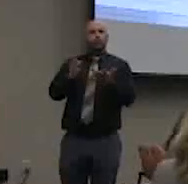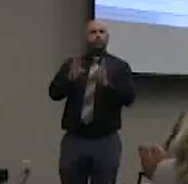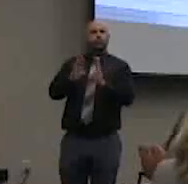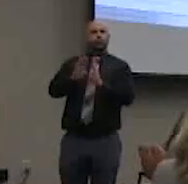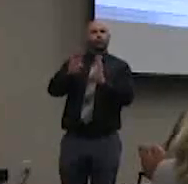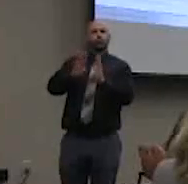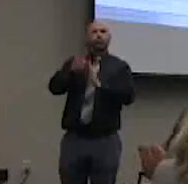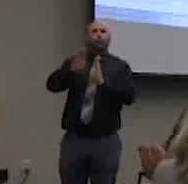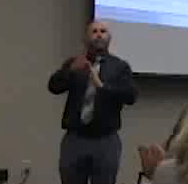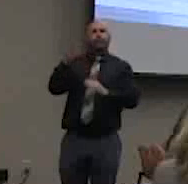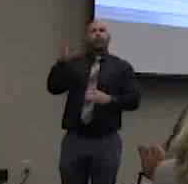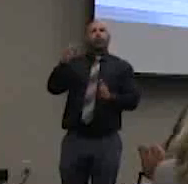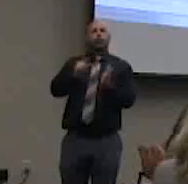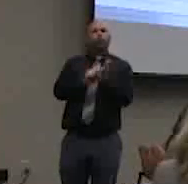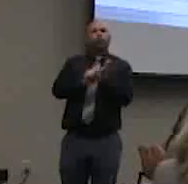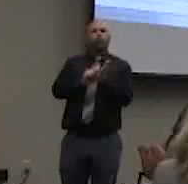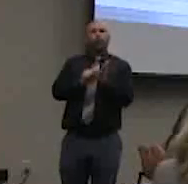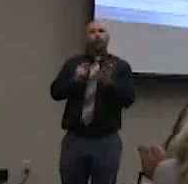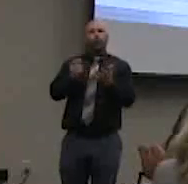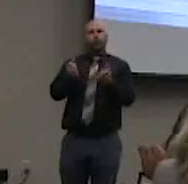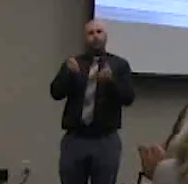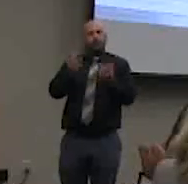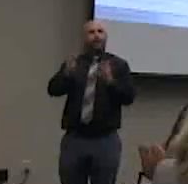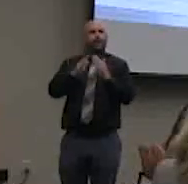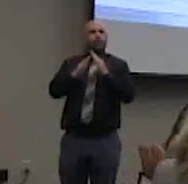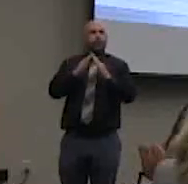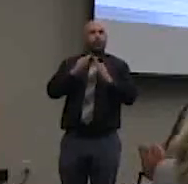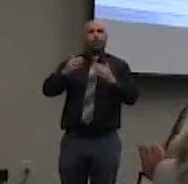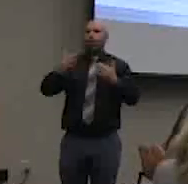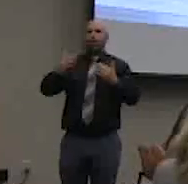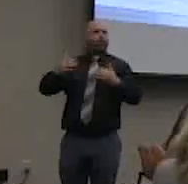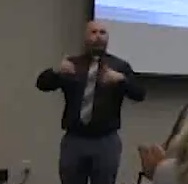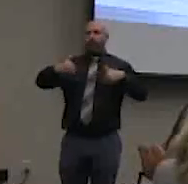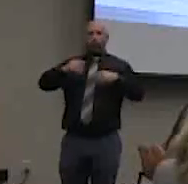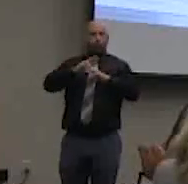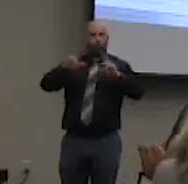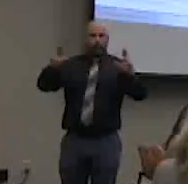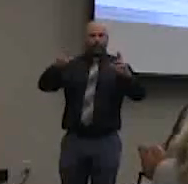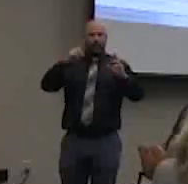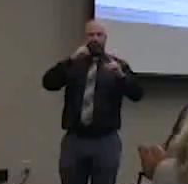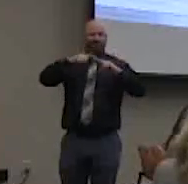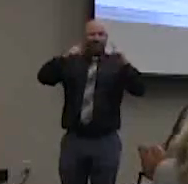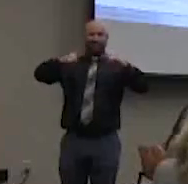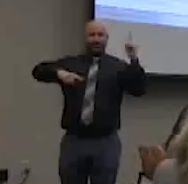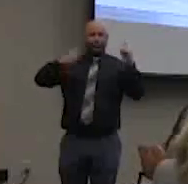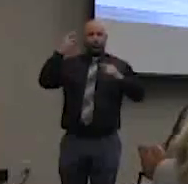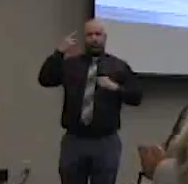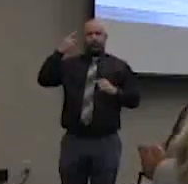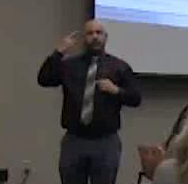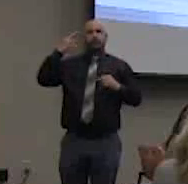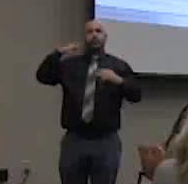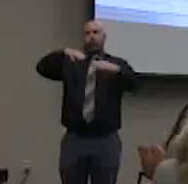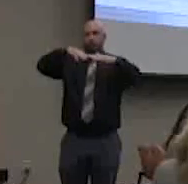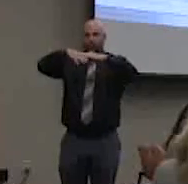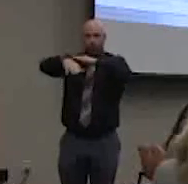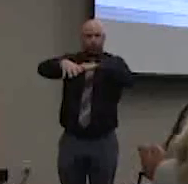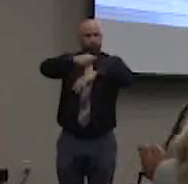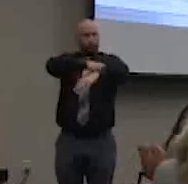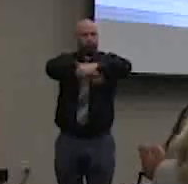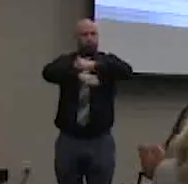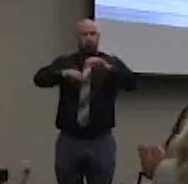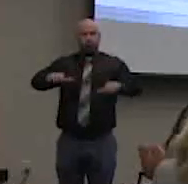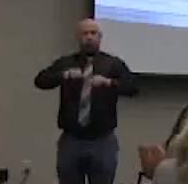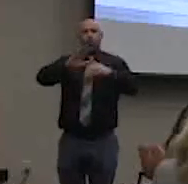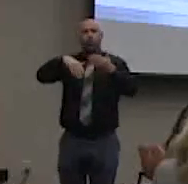have a lot of communities that are not yet ready for a variety of reasons to go all in and to do all of the work that Sorrentha or Almetra is